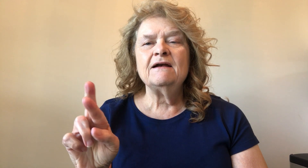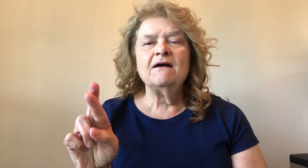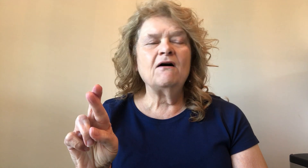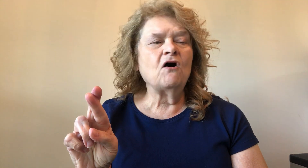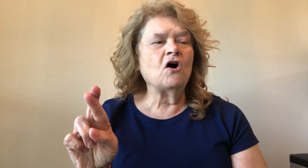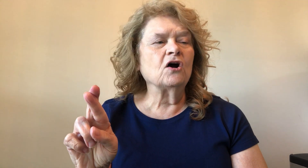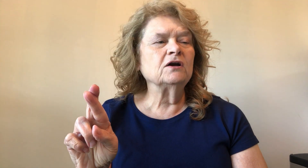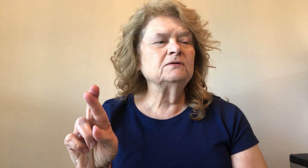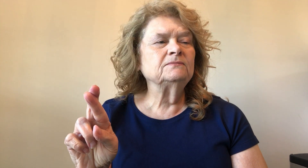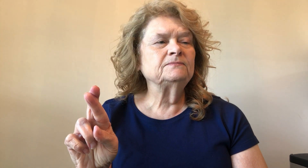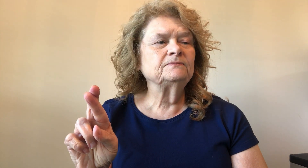B-E-A-R.